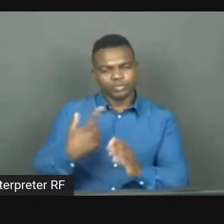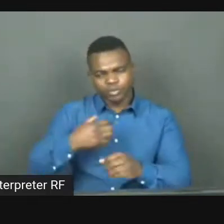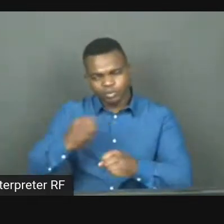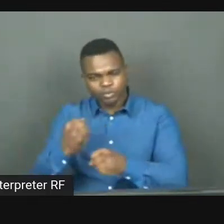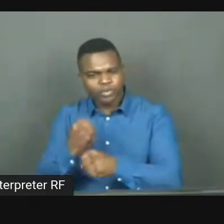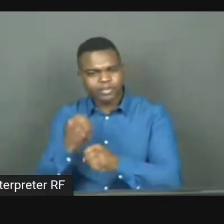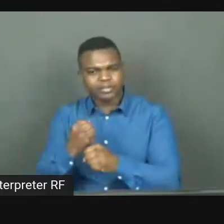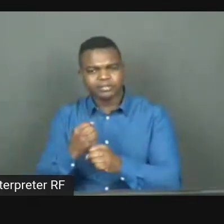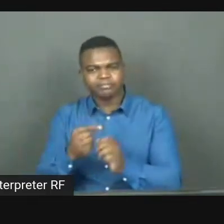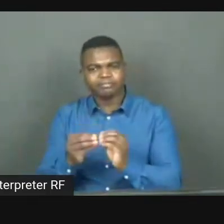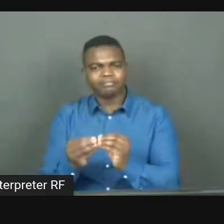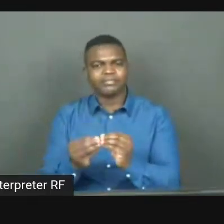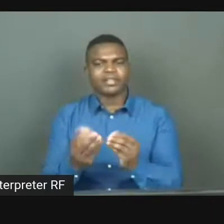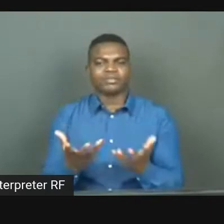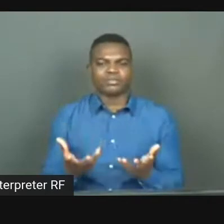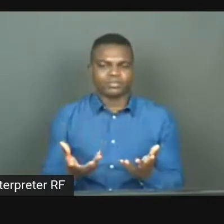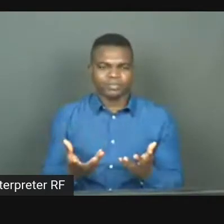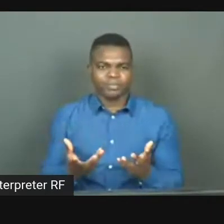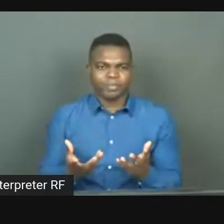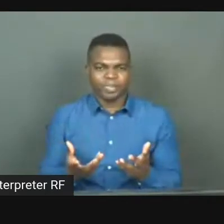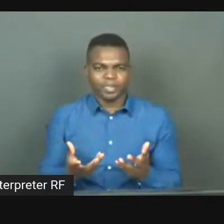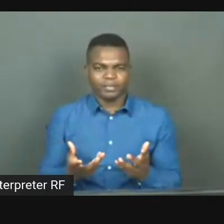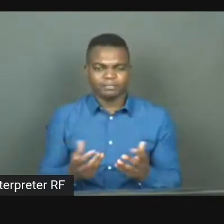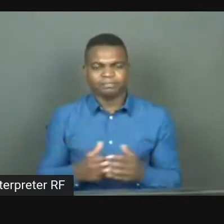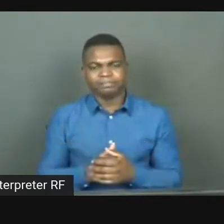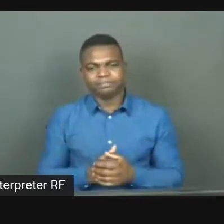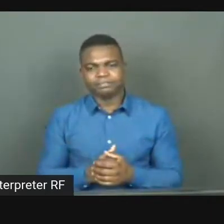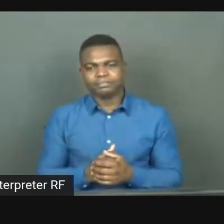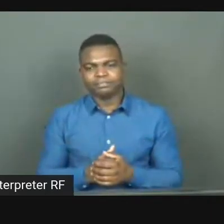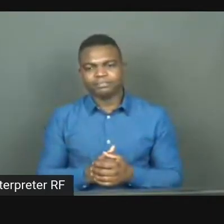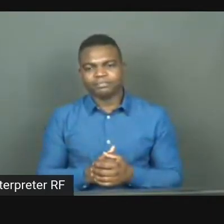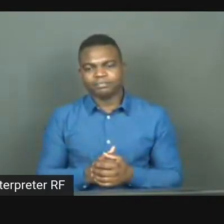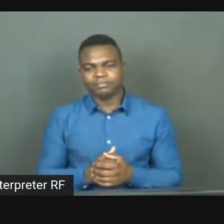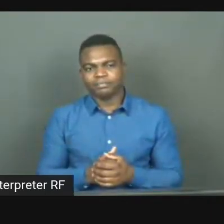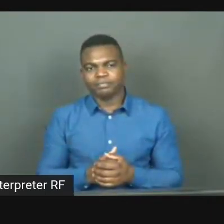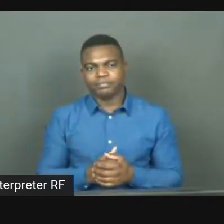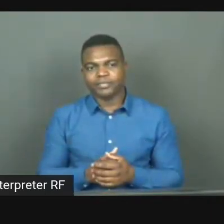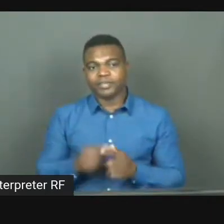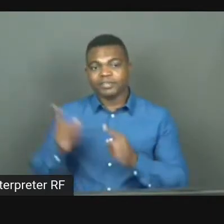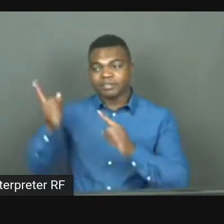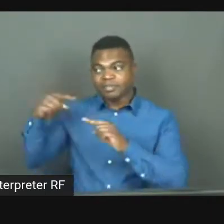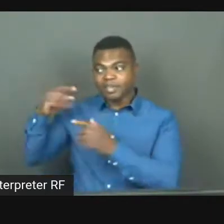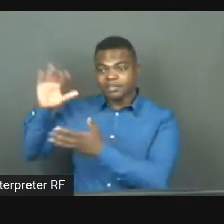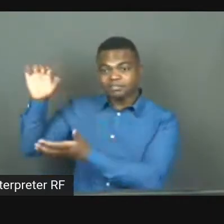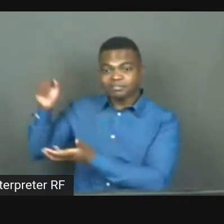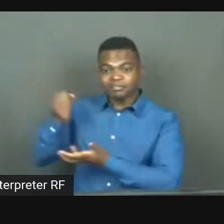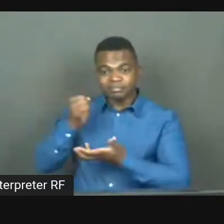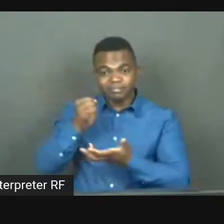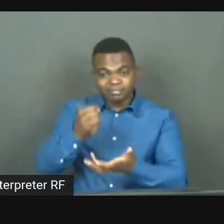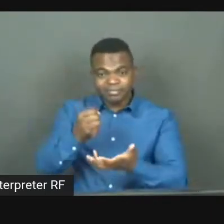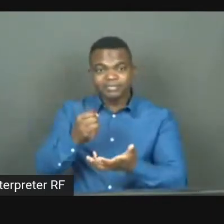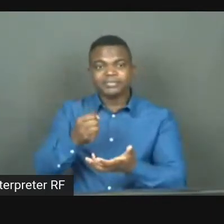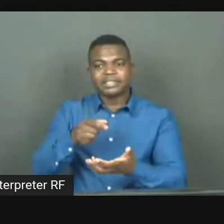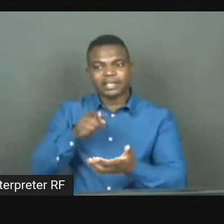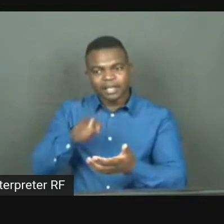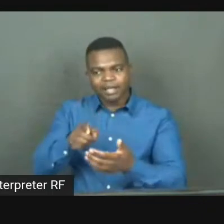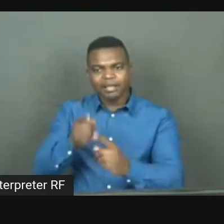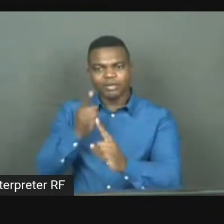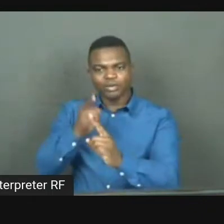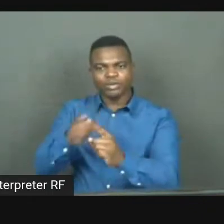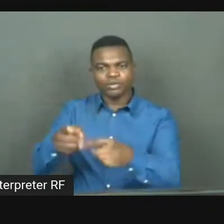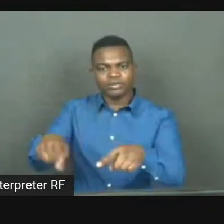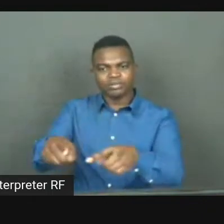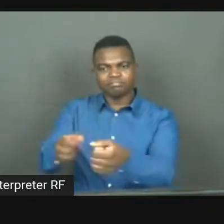with some caucuses being set up is concentrate on getting quality funding